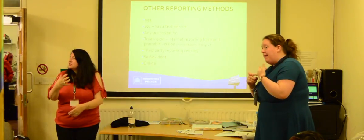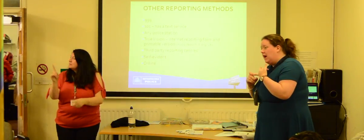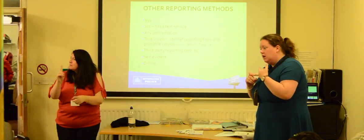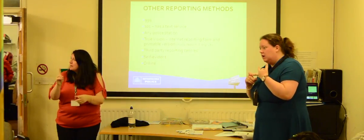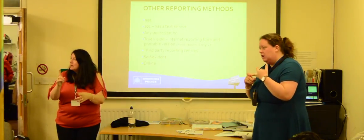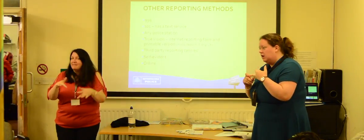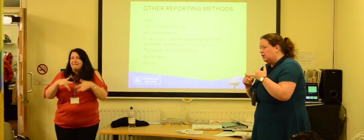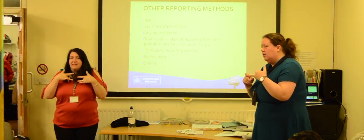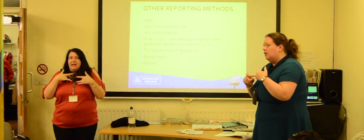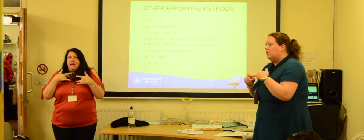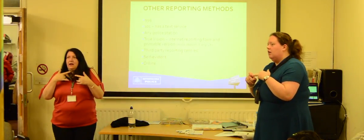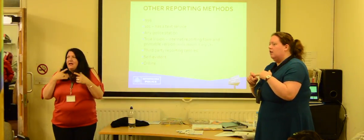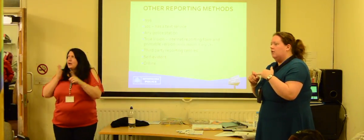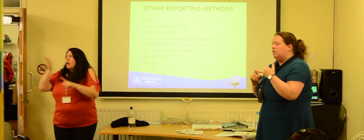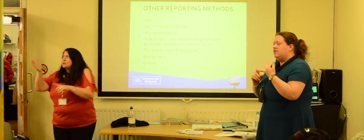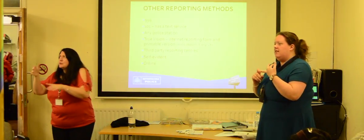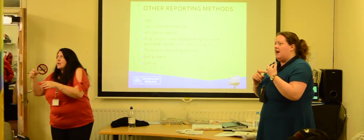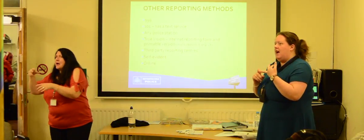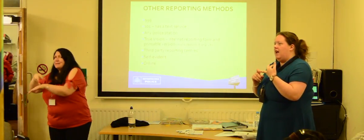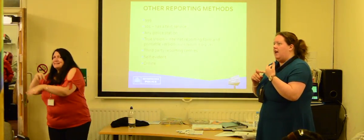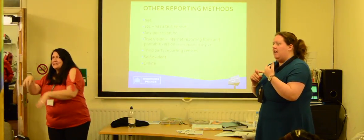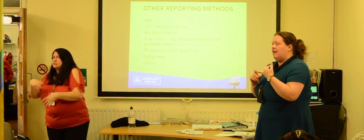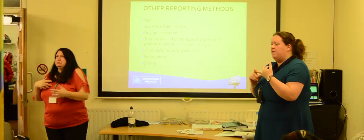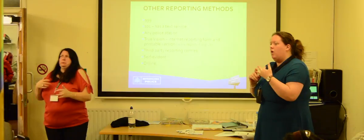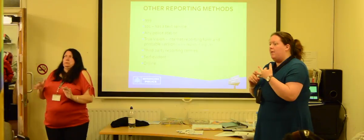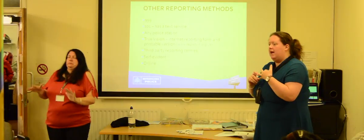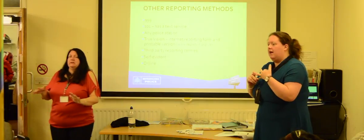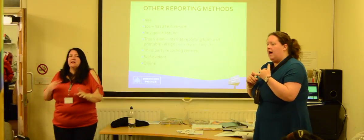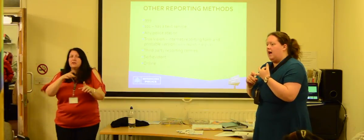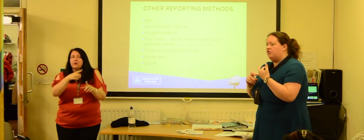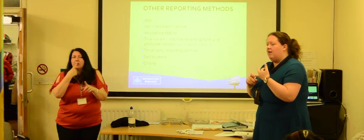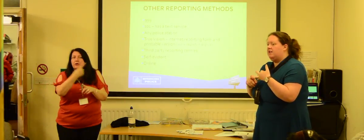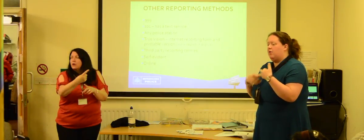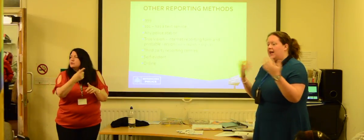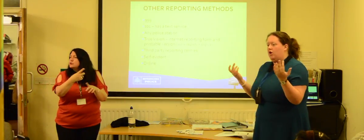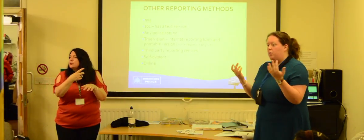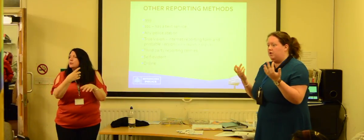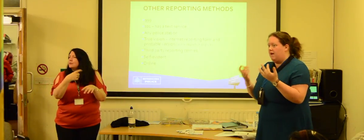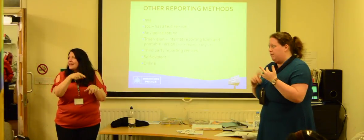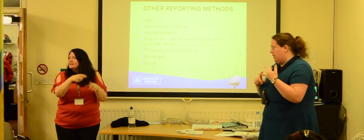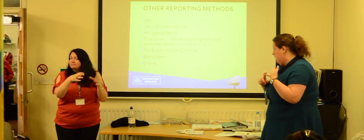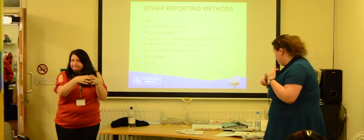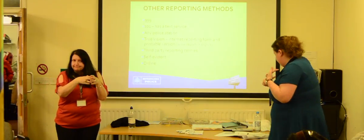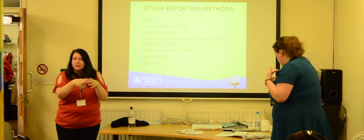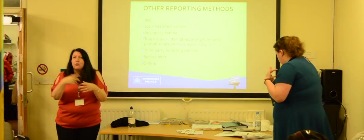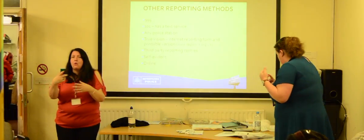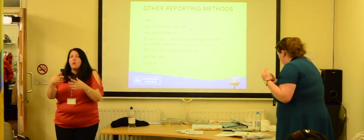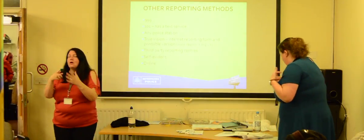Tel Mama, which is an Islamophobic charity, but again open to